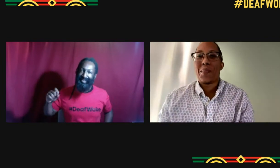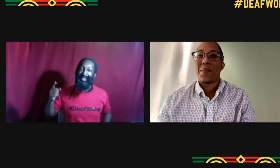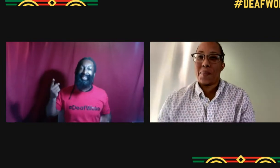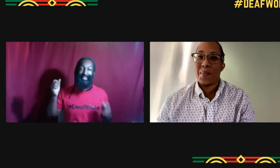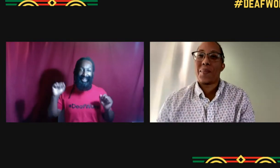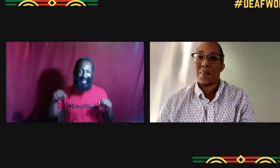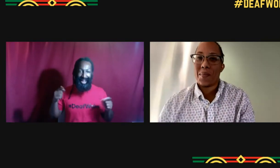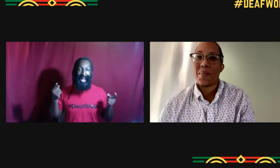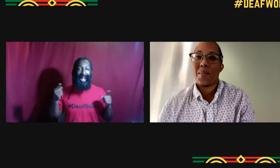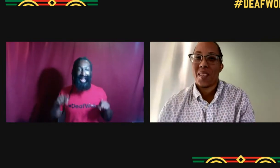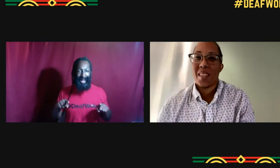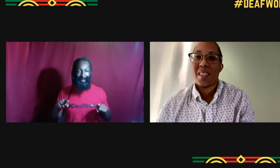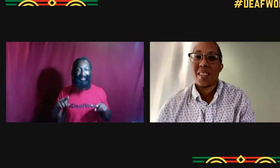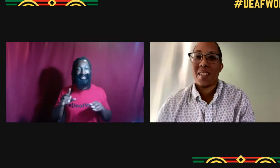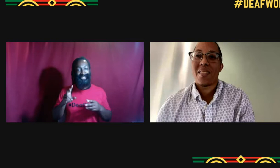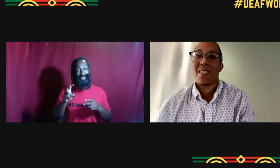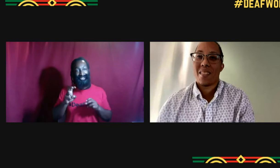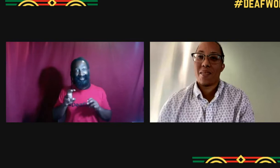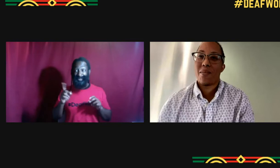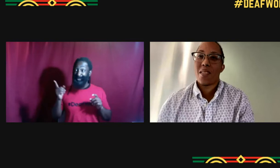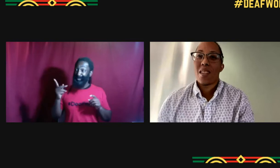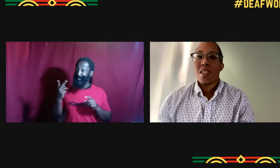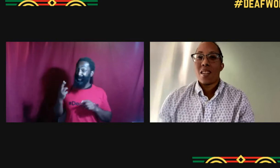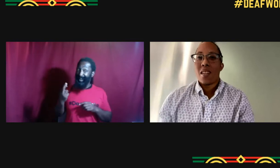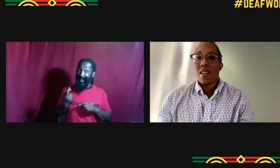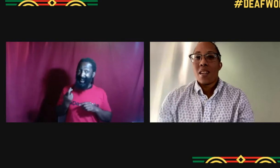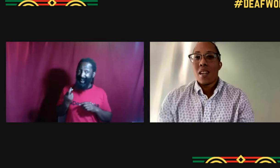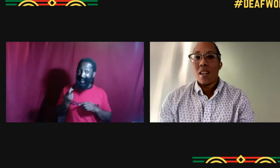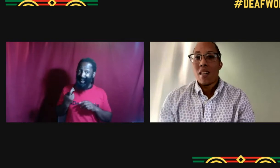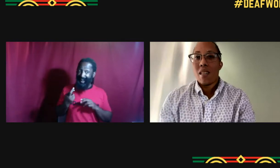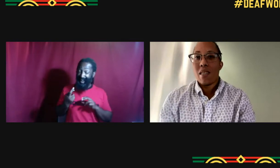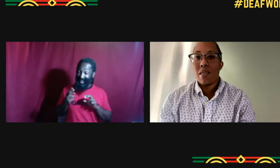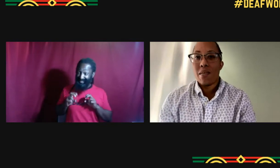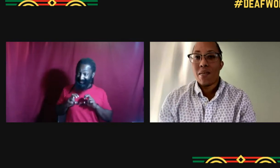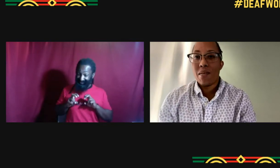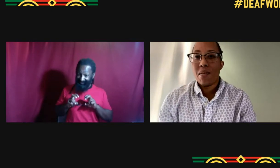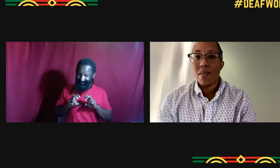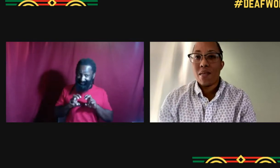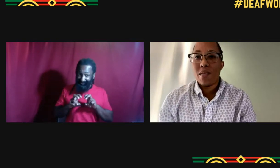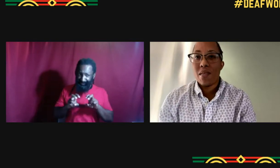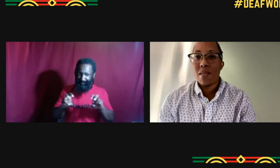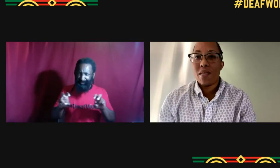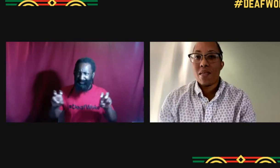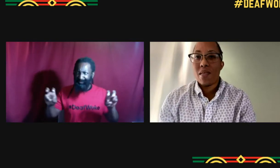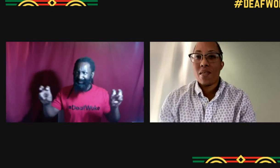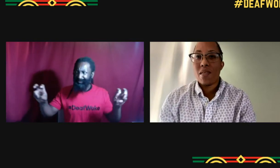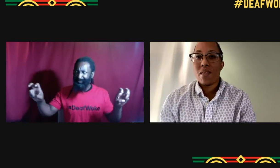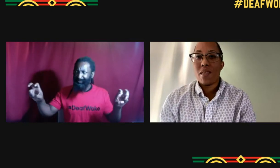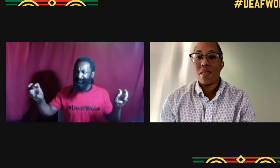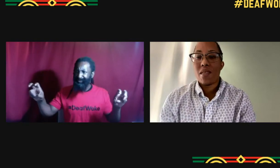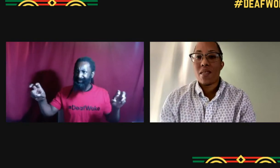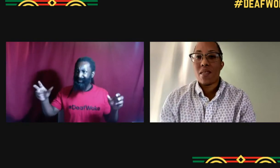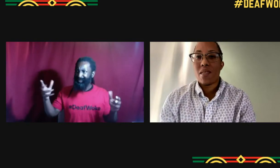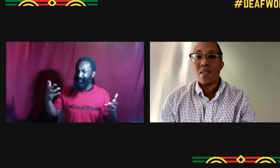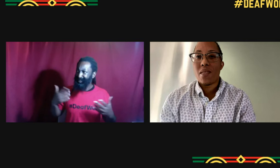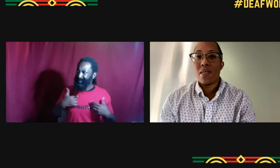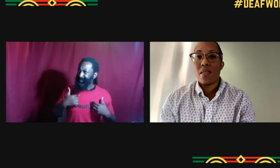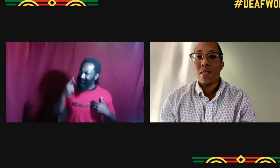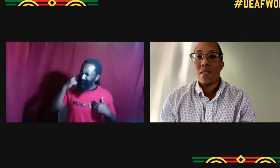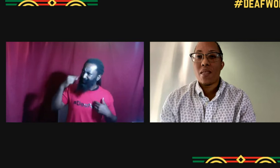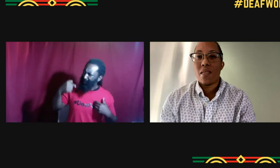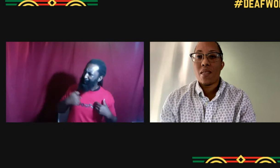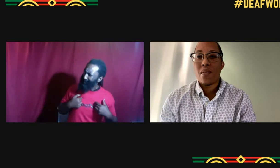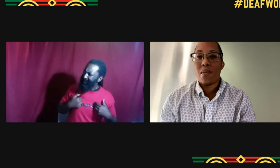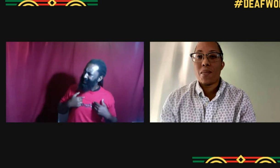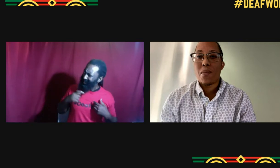know what I mean? Yeah, that happens. You know, two people can be best friends on the same journey and